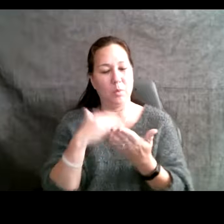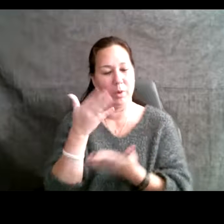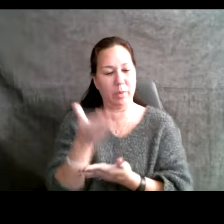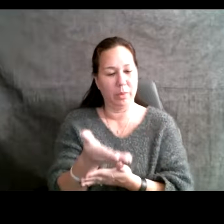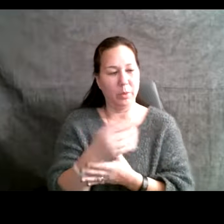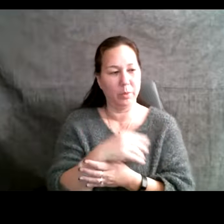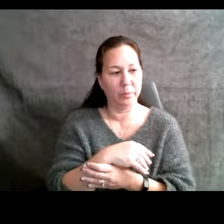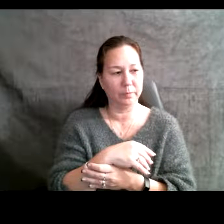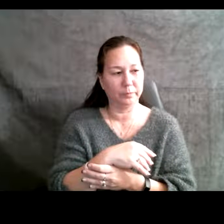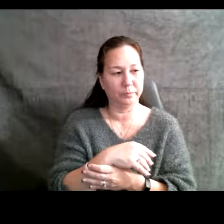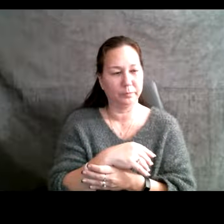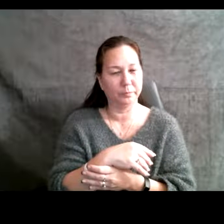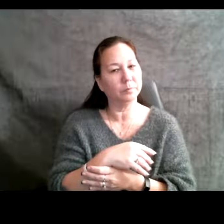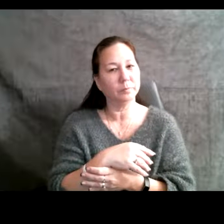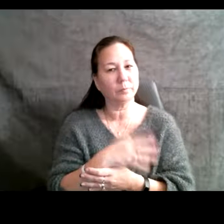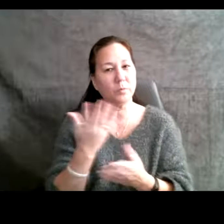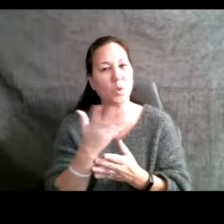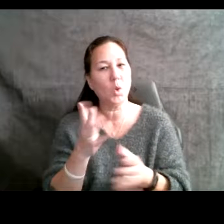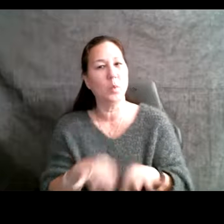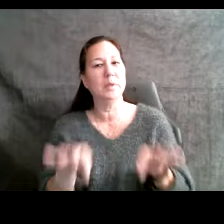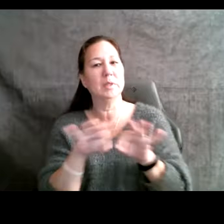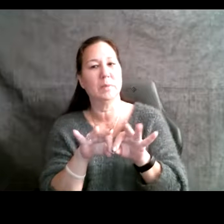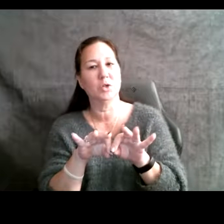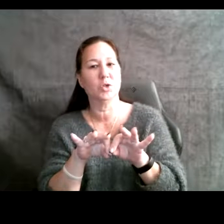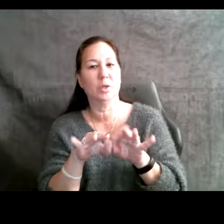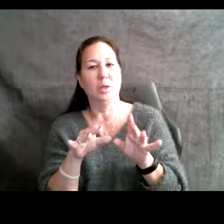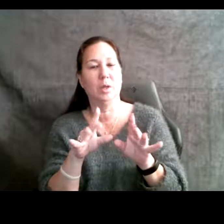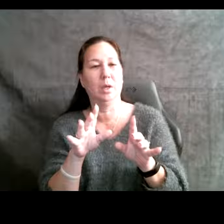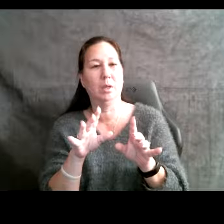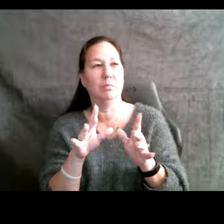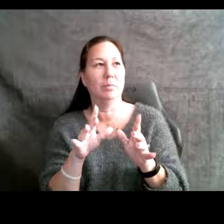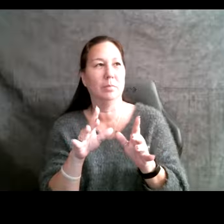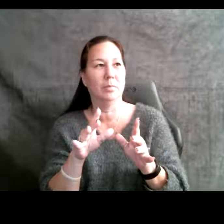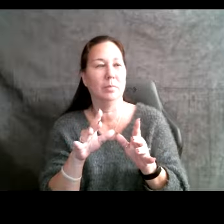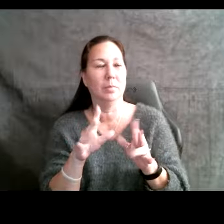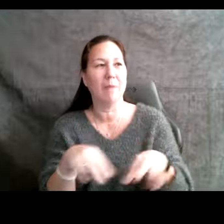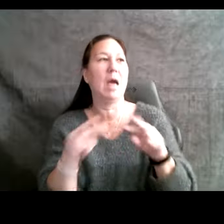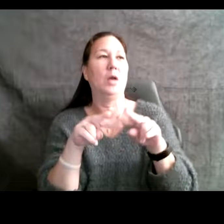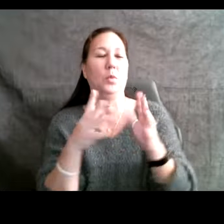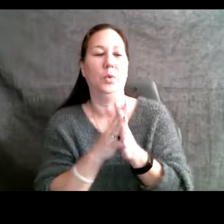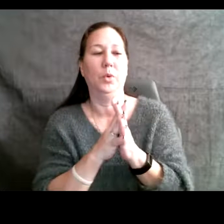be especially valuable. So we could certainly do that. We could do